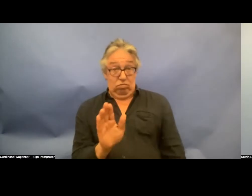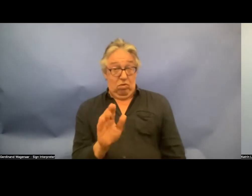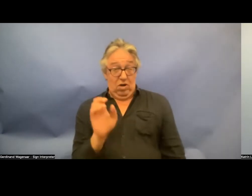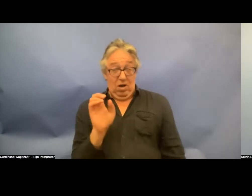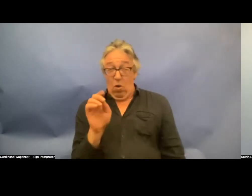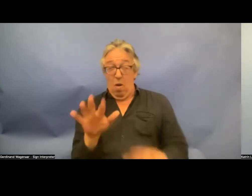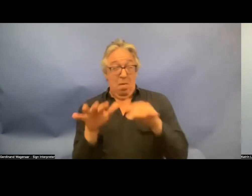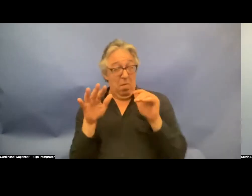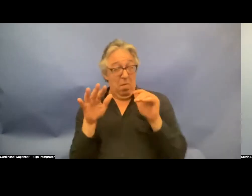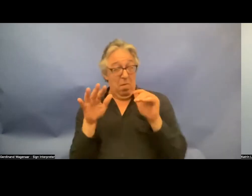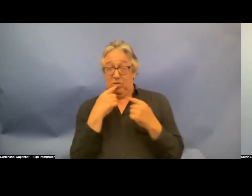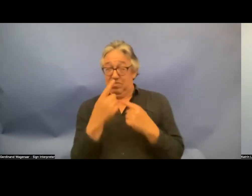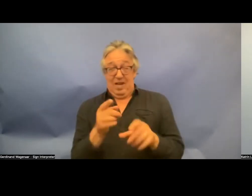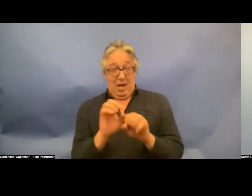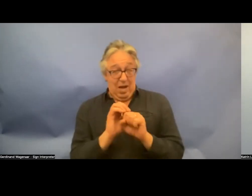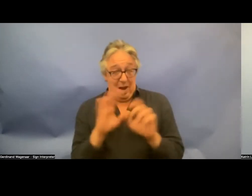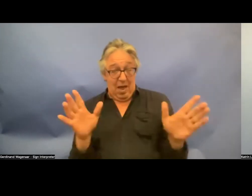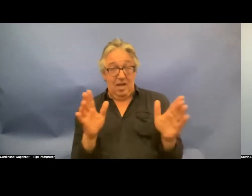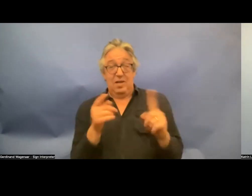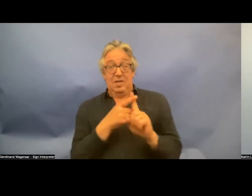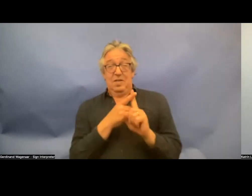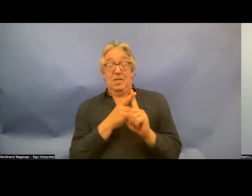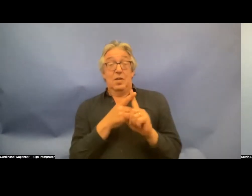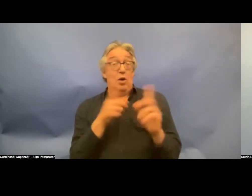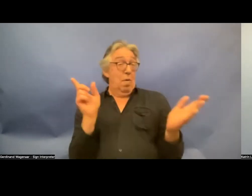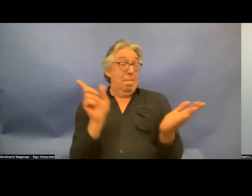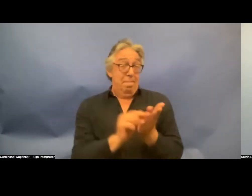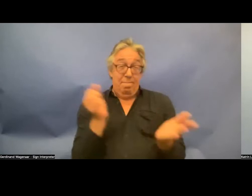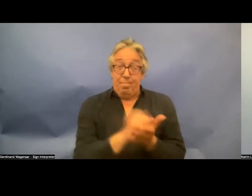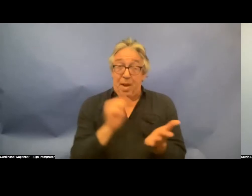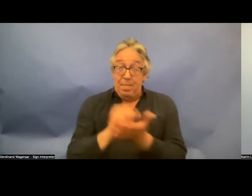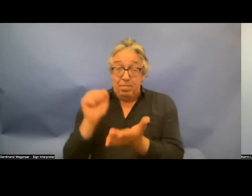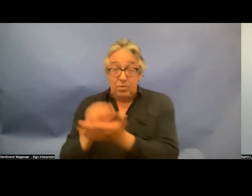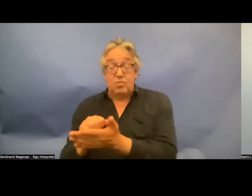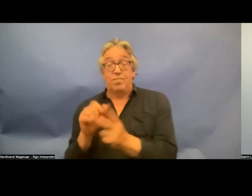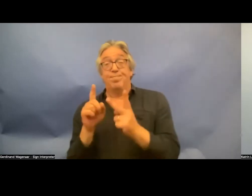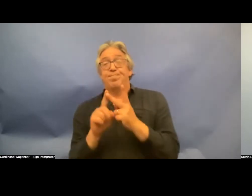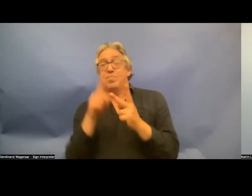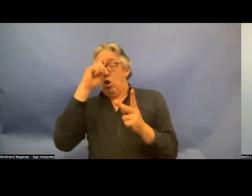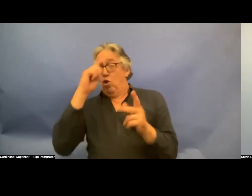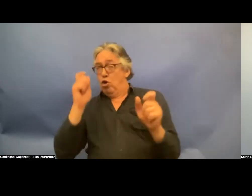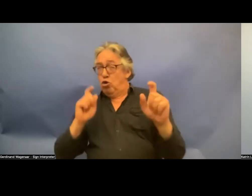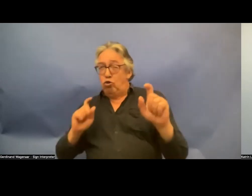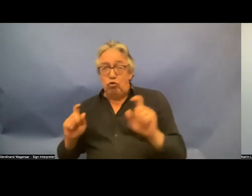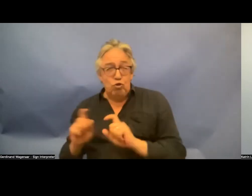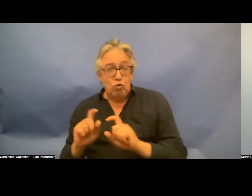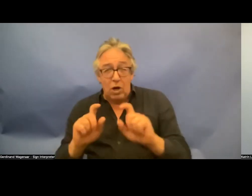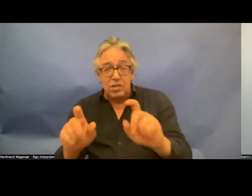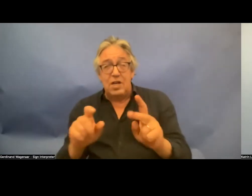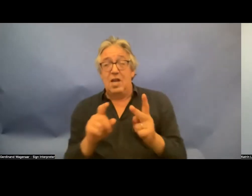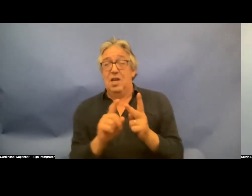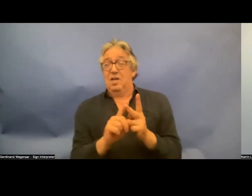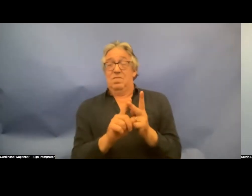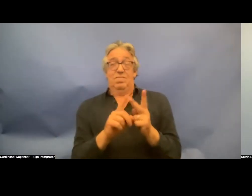it in the strategy. And when it comes to funding, our Commissioner Helena